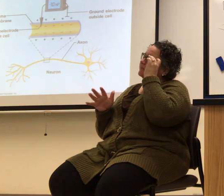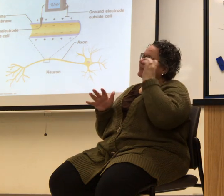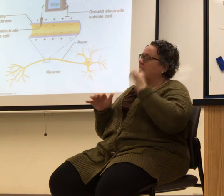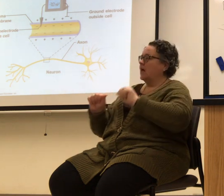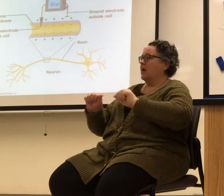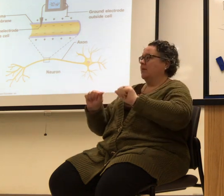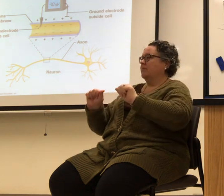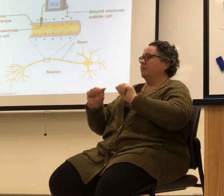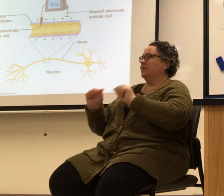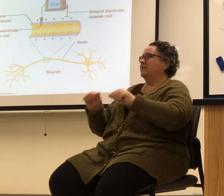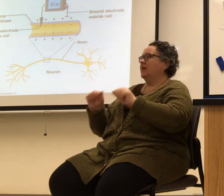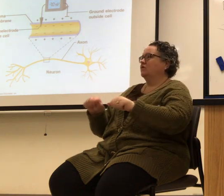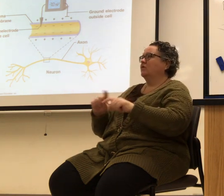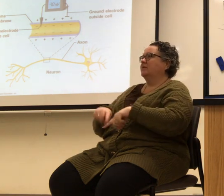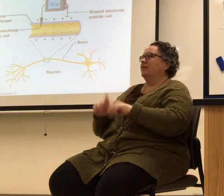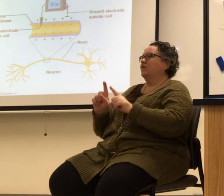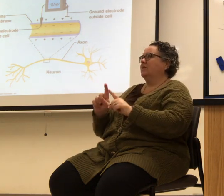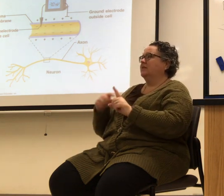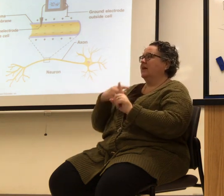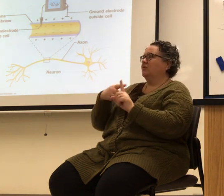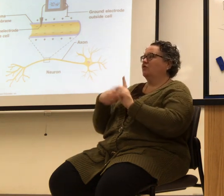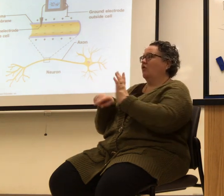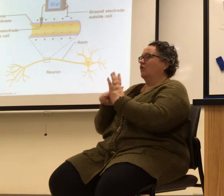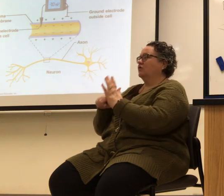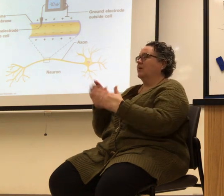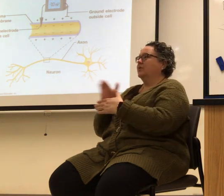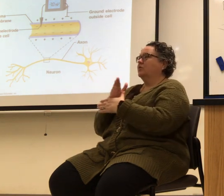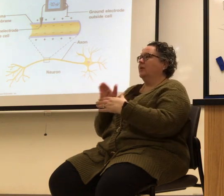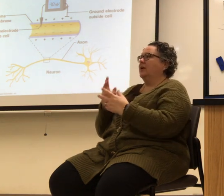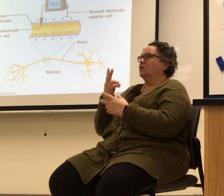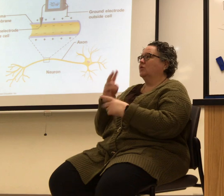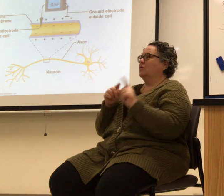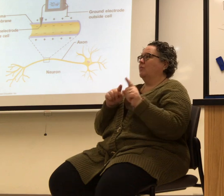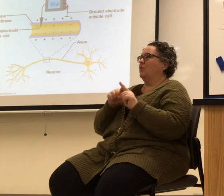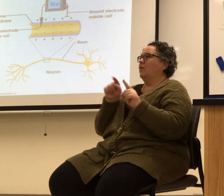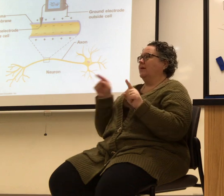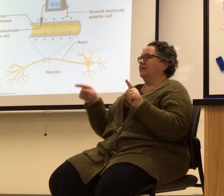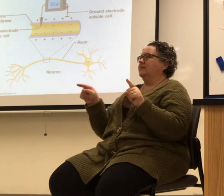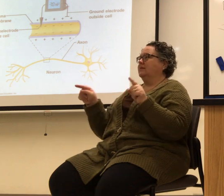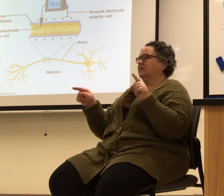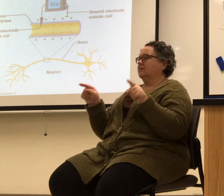the potential difference in charge between two points.